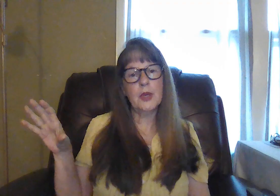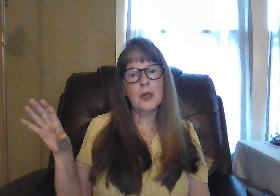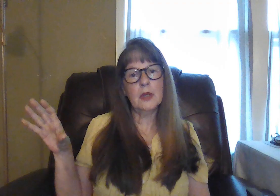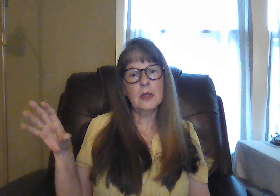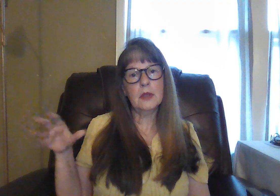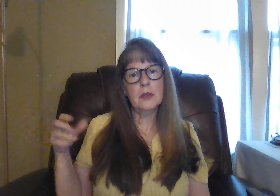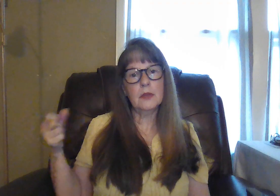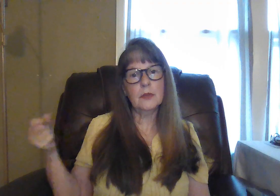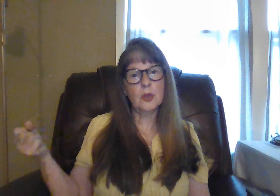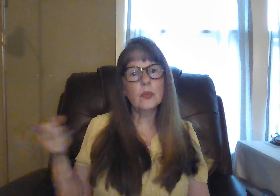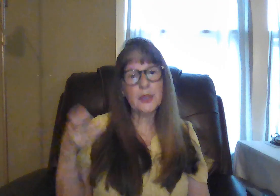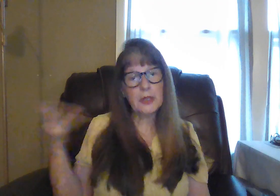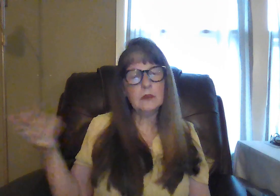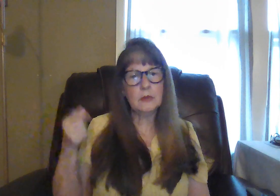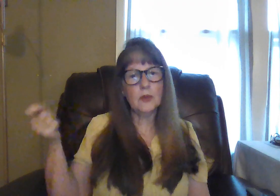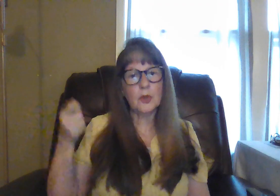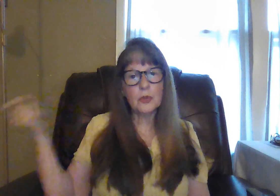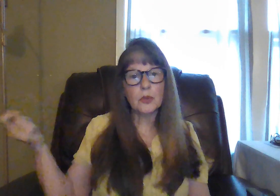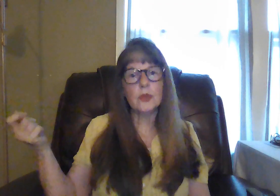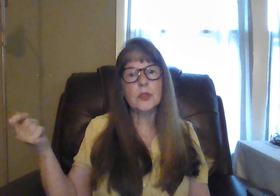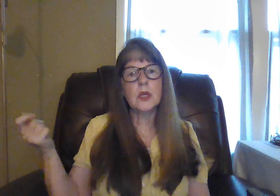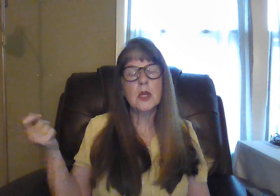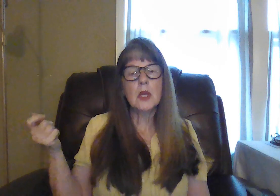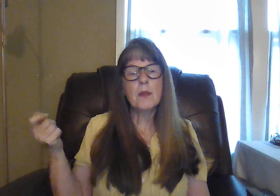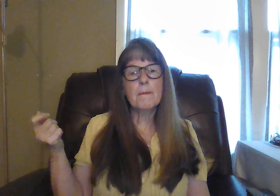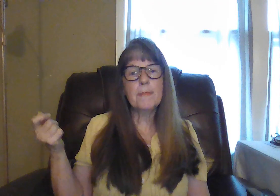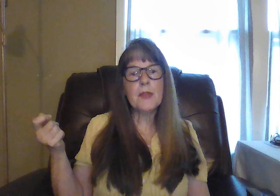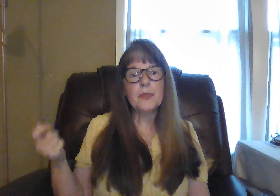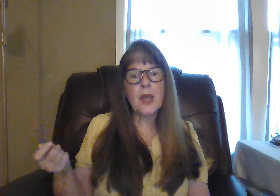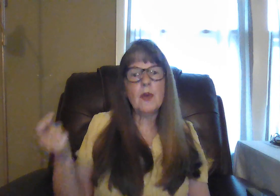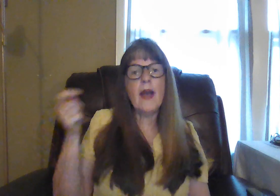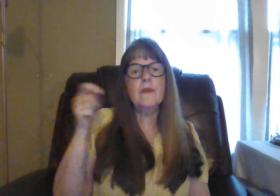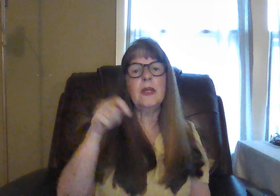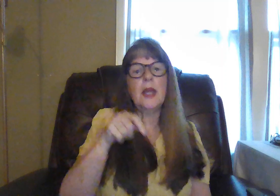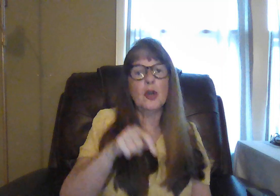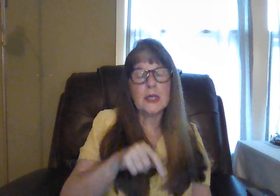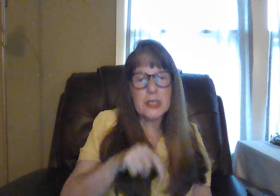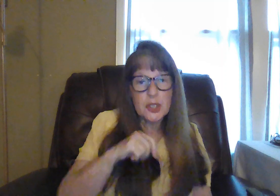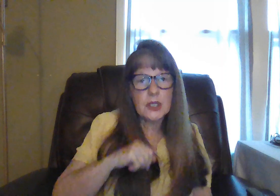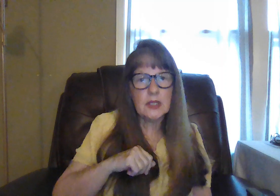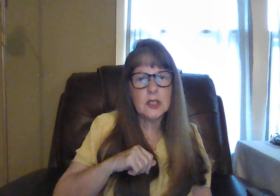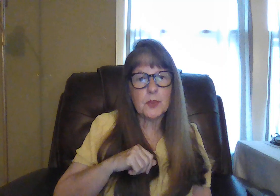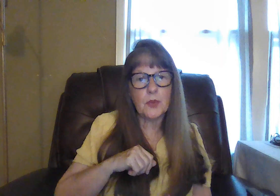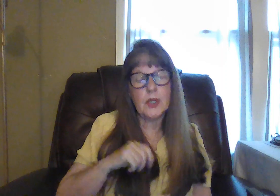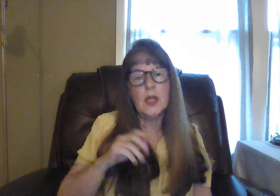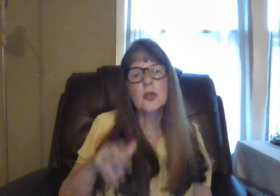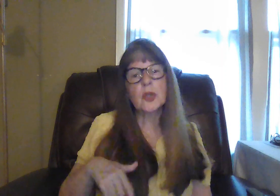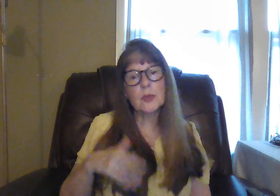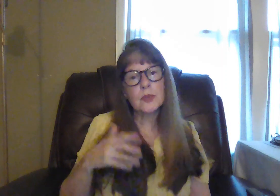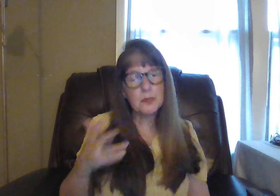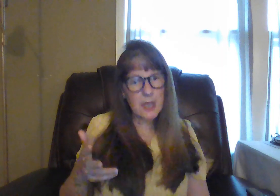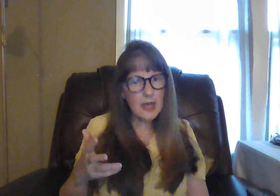the cooling, the coolers, but they don't have any air conditioning. It's broken. So